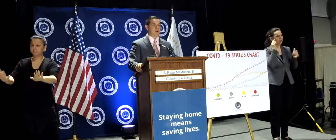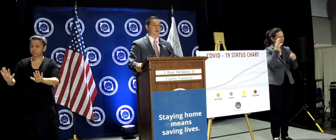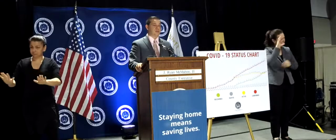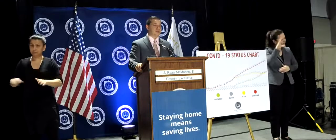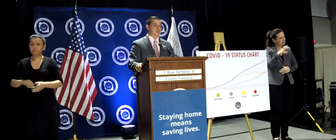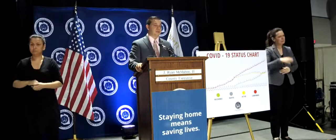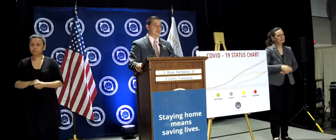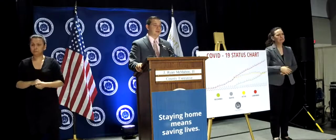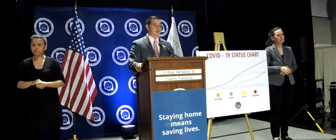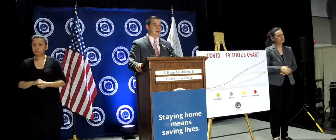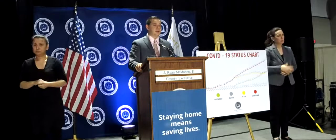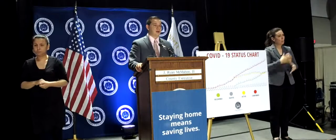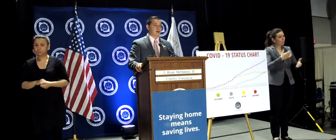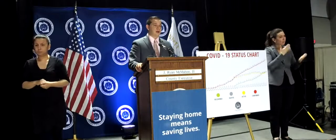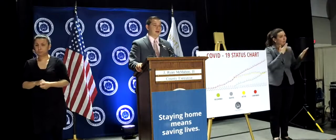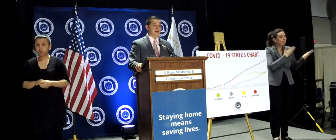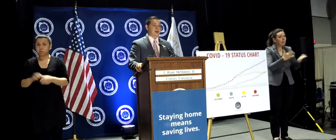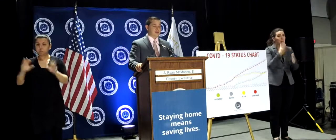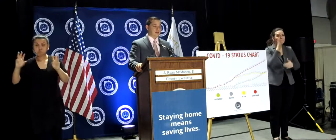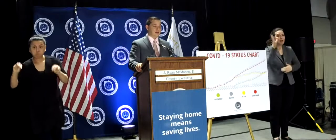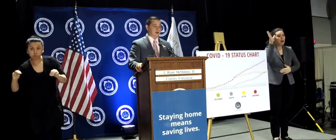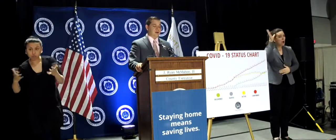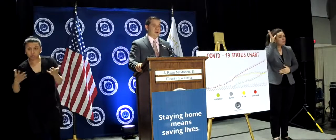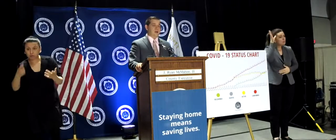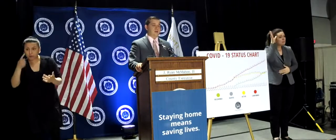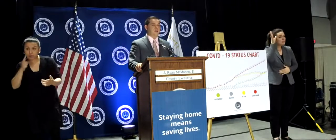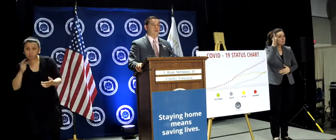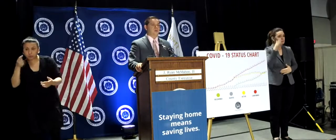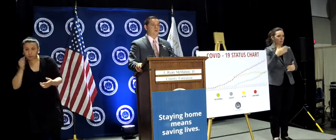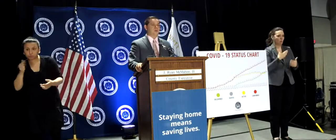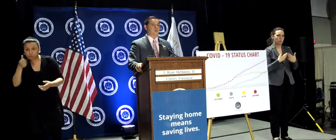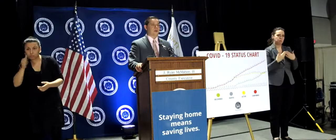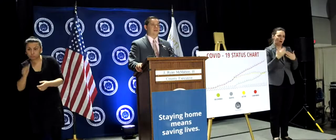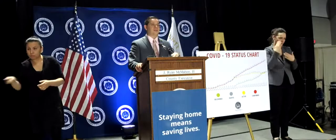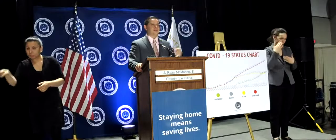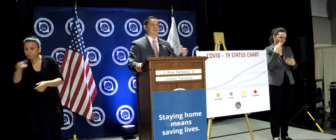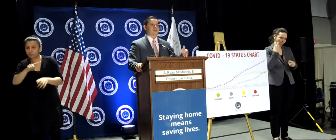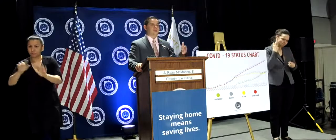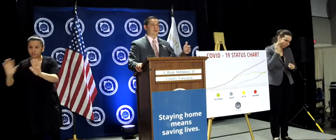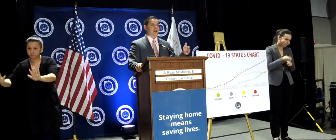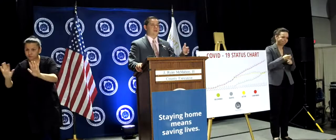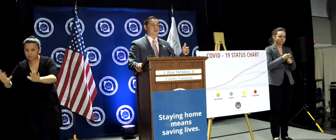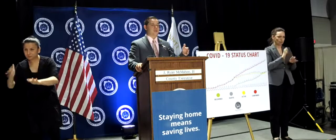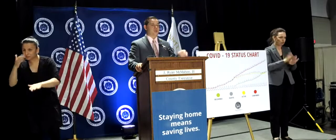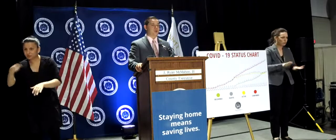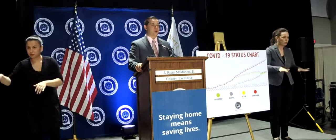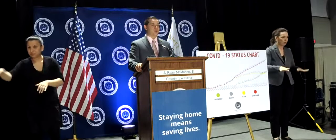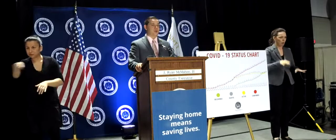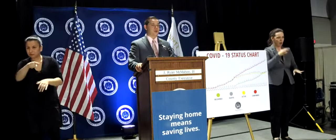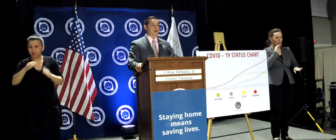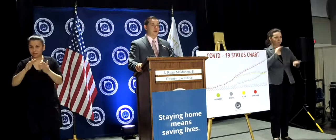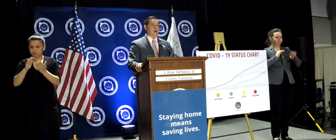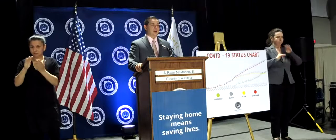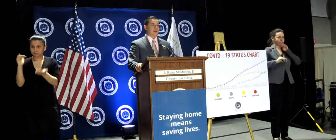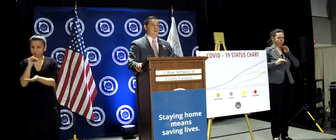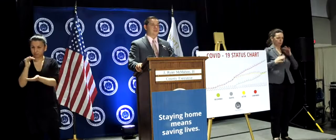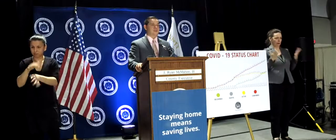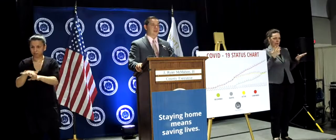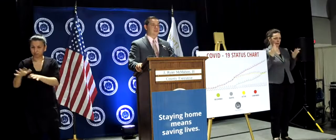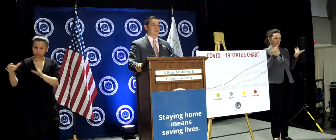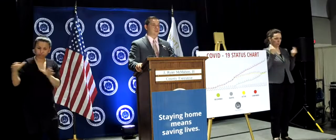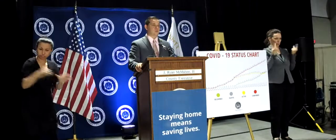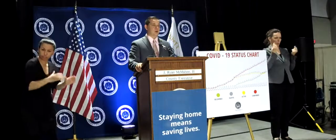know how hard it is with the kids. And I think our data with positive cases under 19 shows